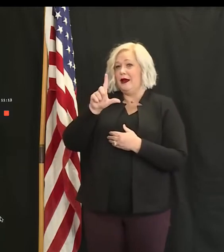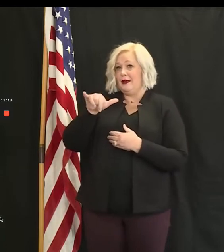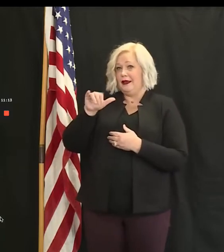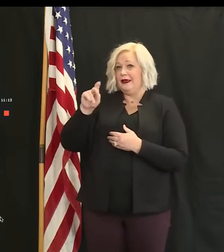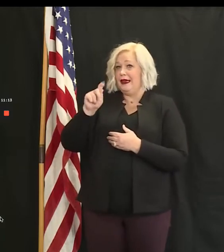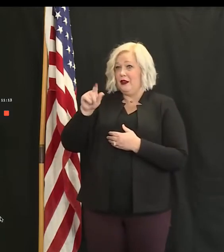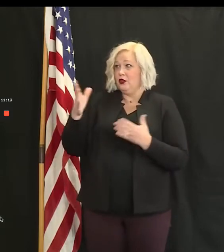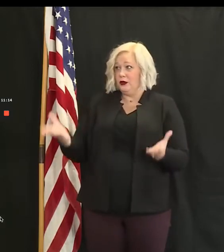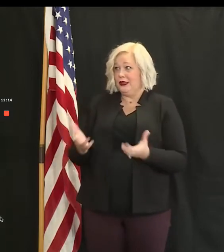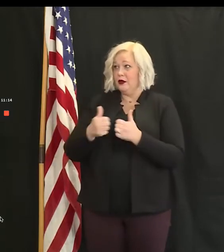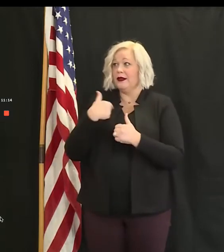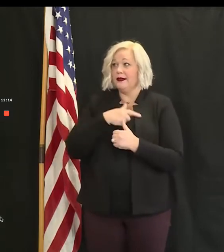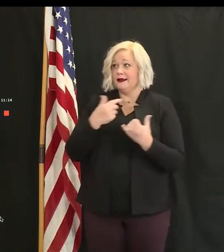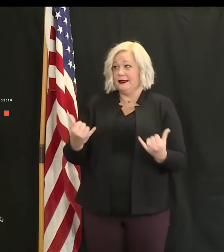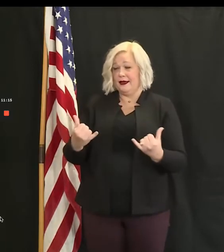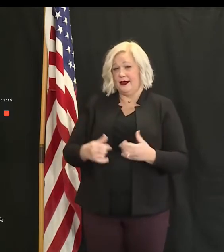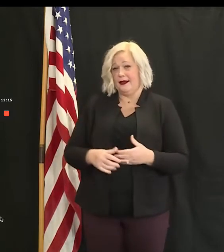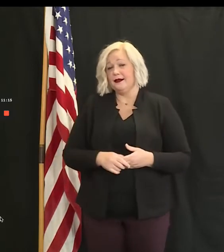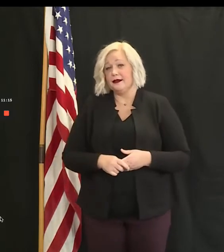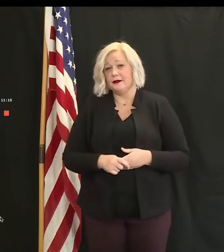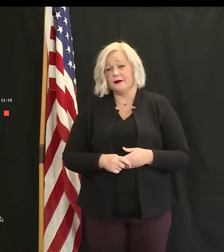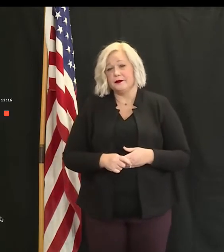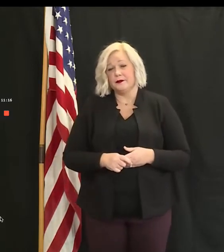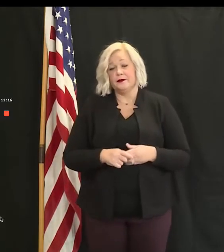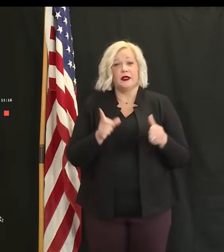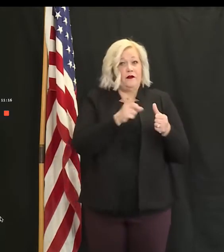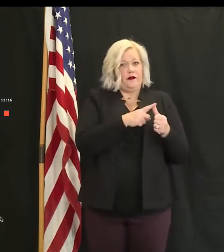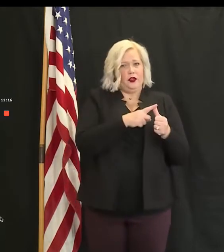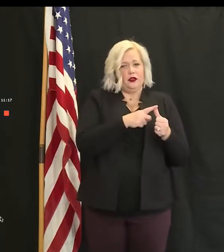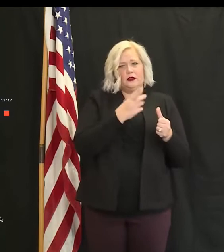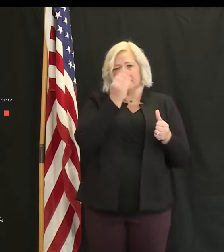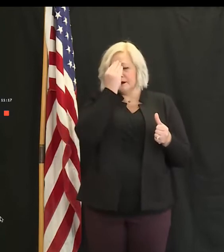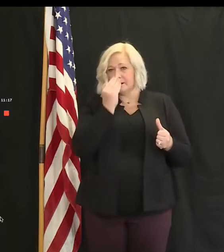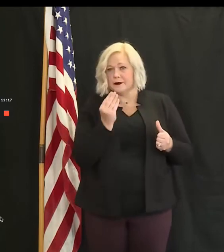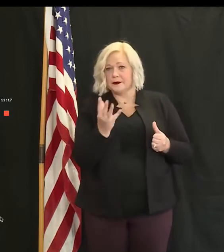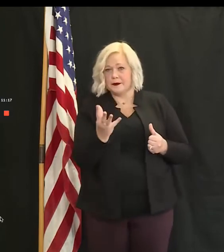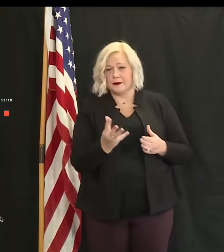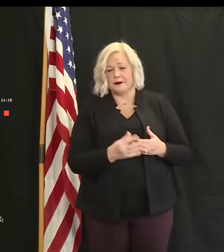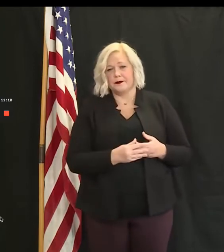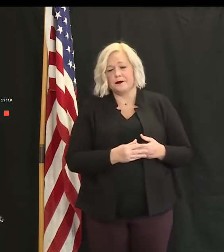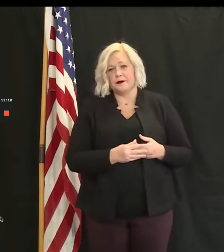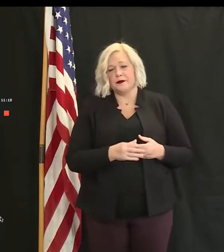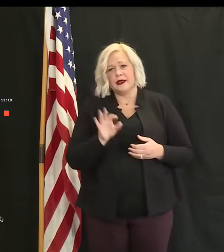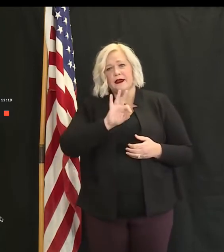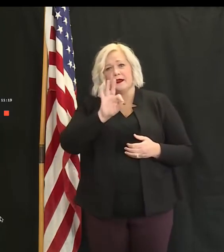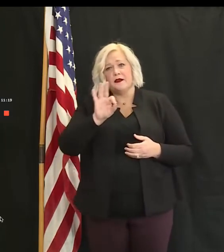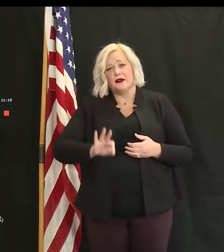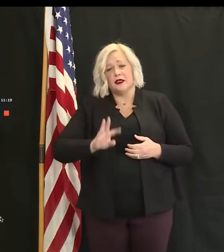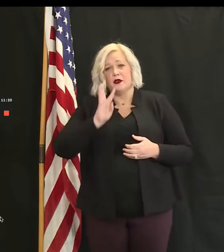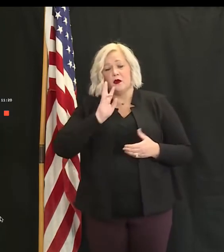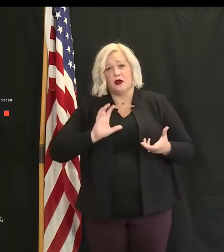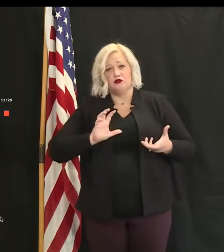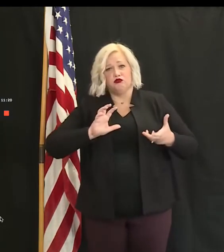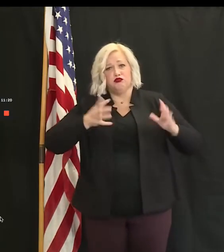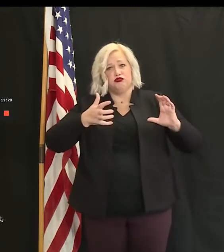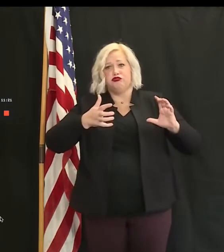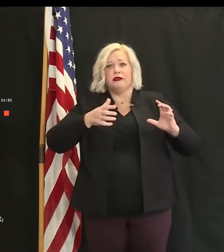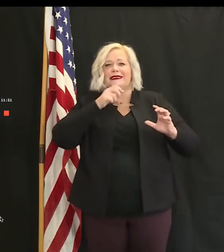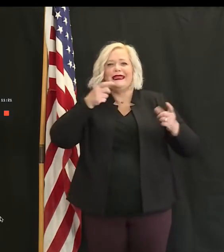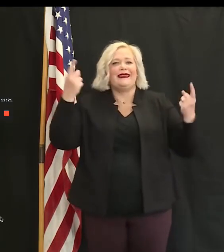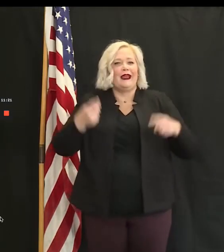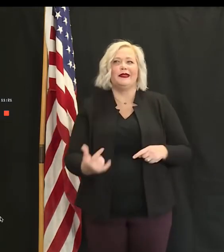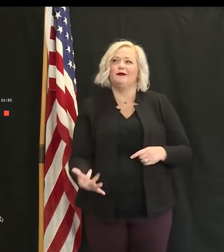here with us today. Let me start by saying the Flint water crisis is not some relic of